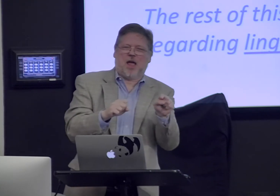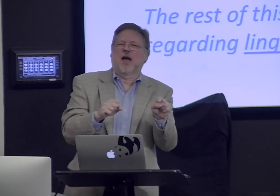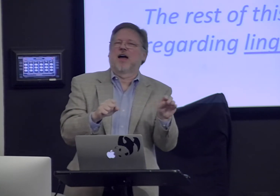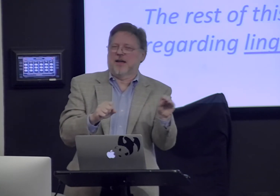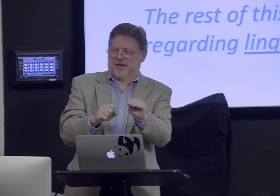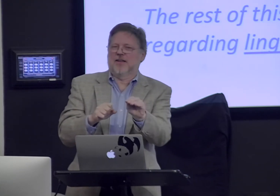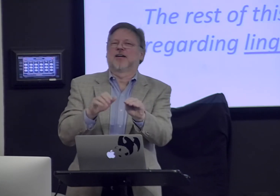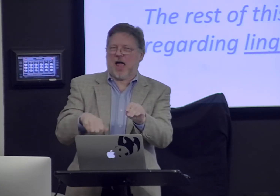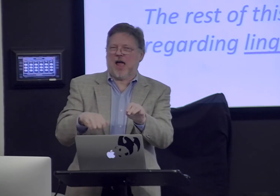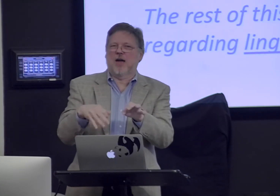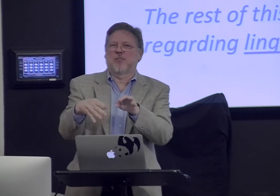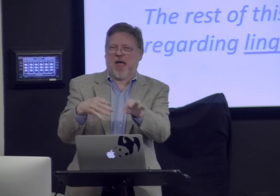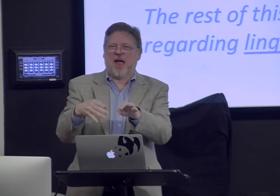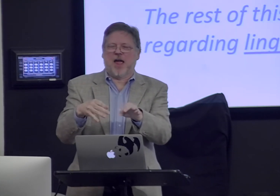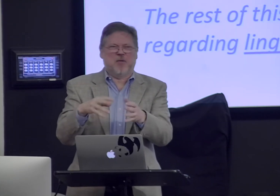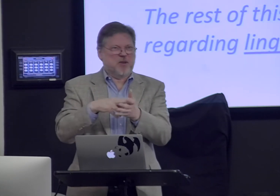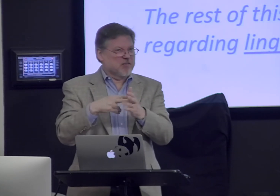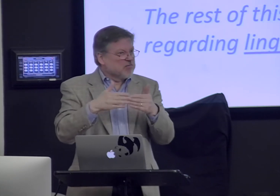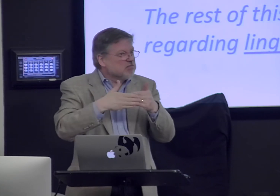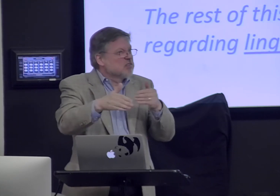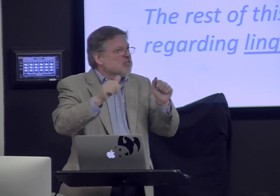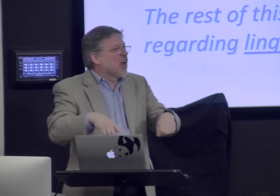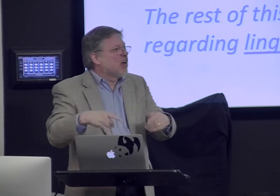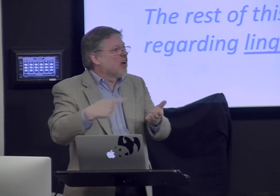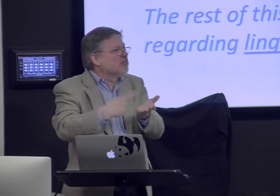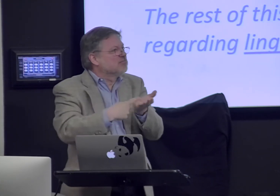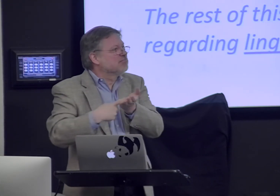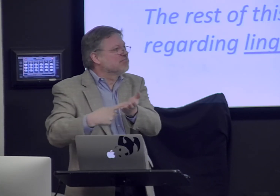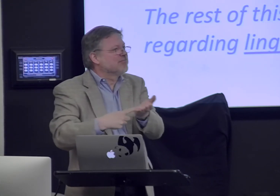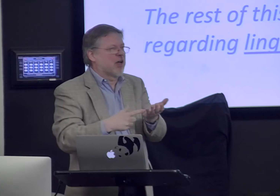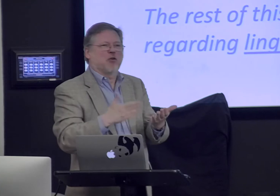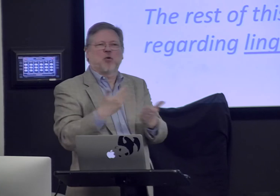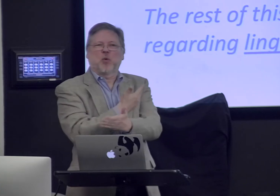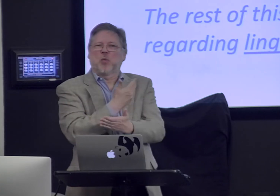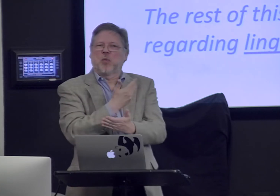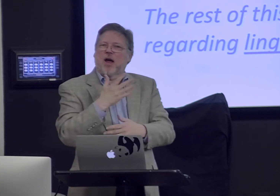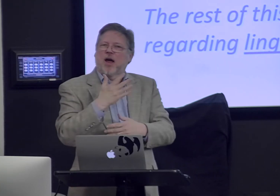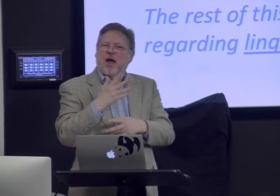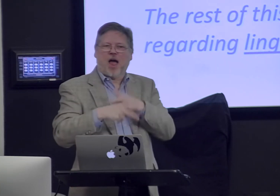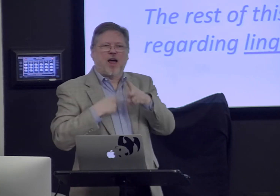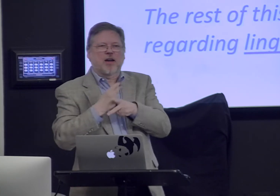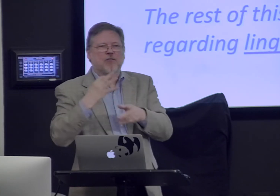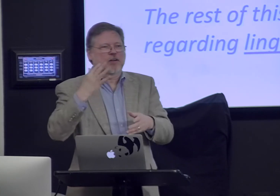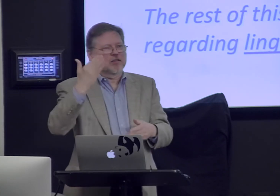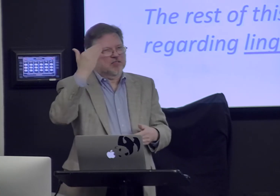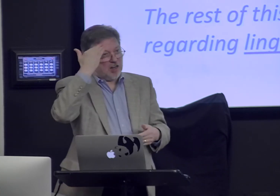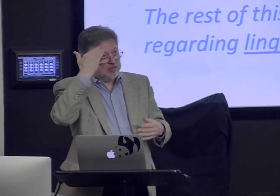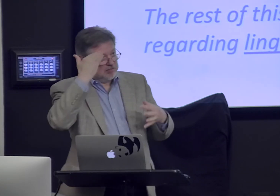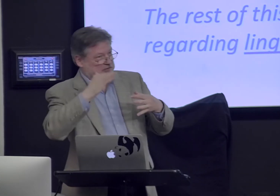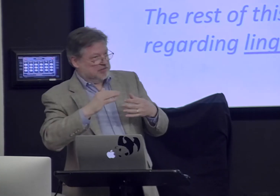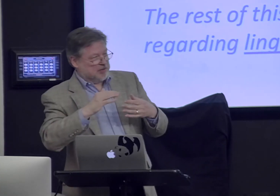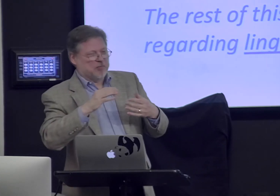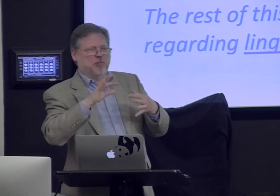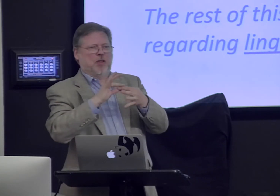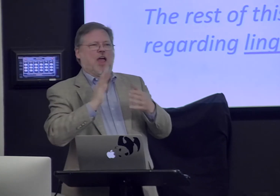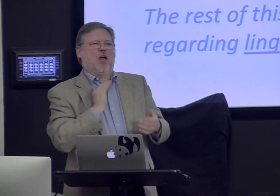sign languages in new ways, and it gave me some clues for how to understand what I was seeing and to explain forms of